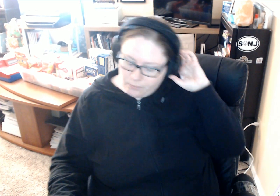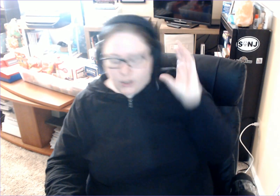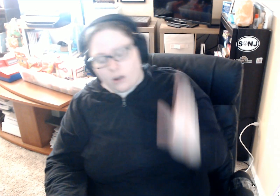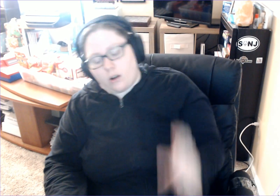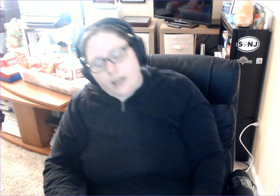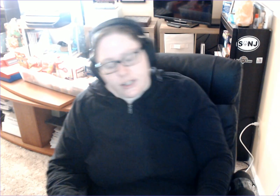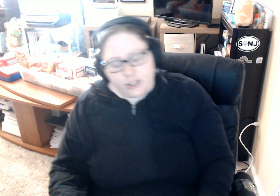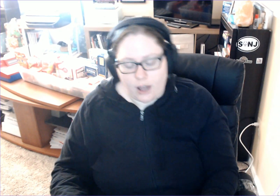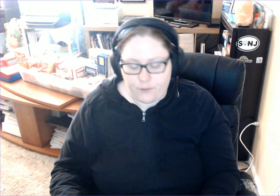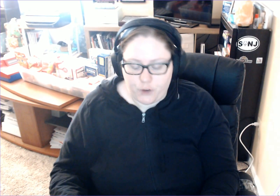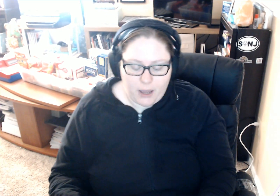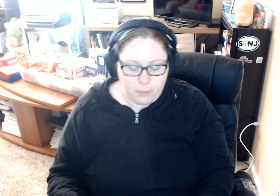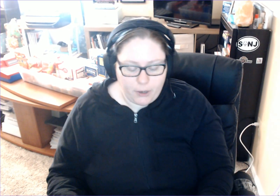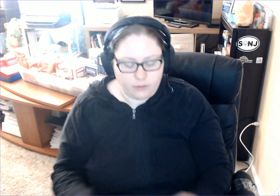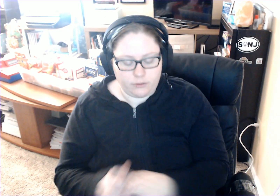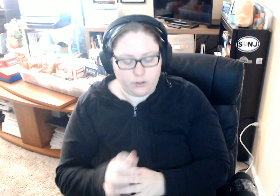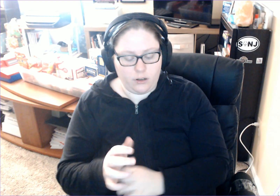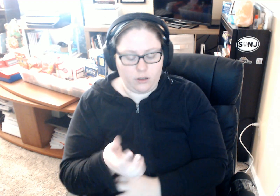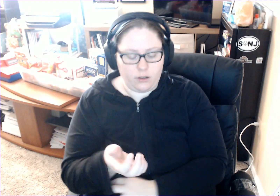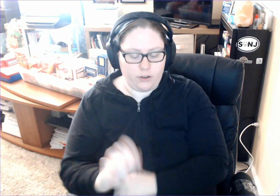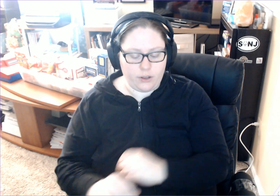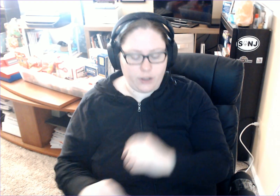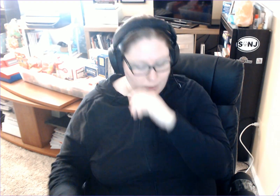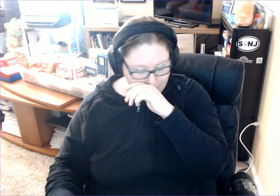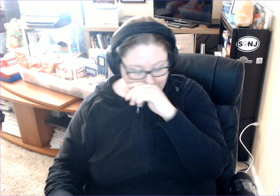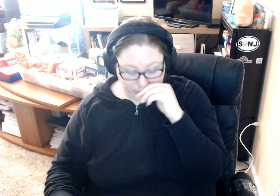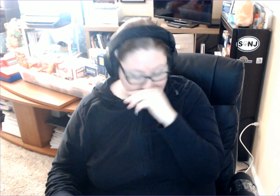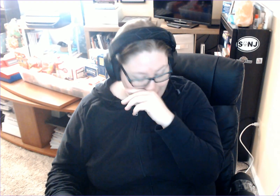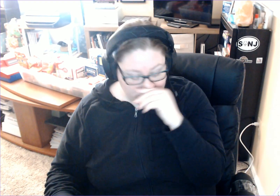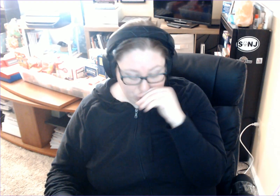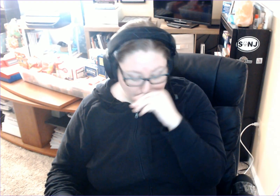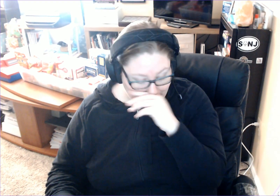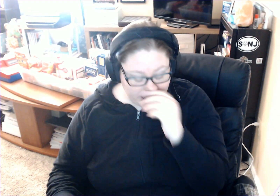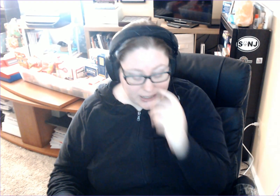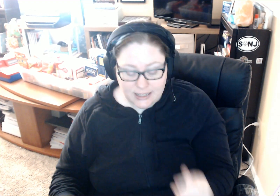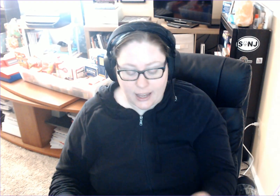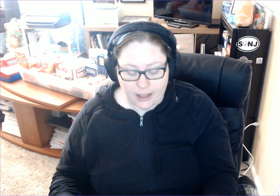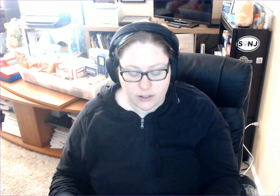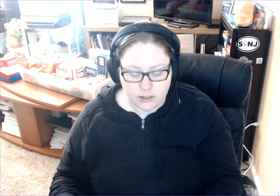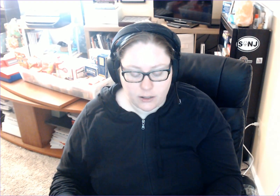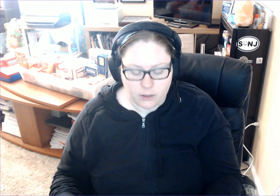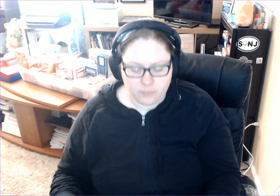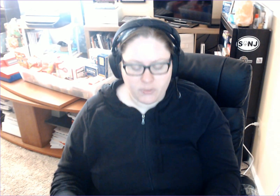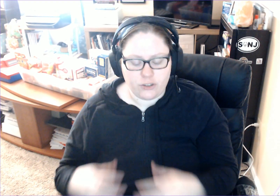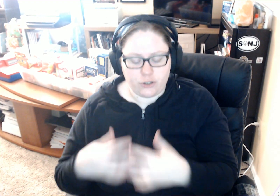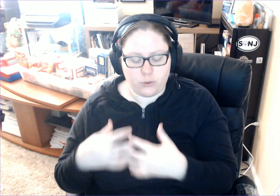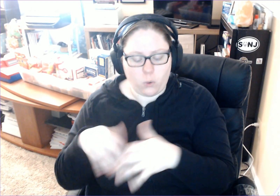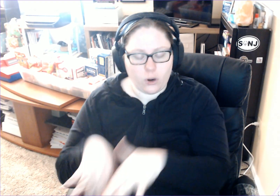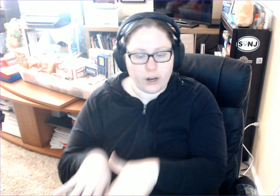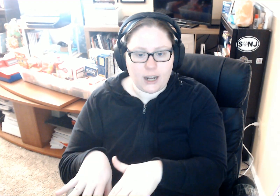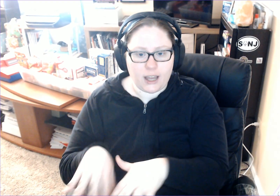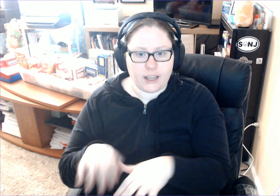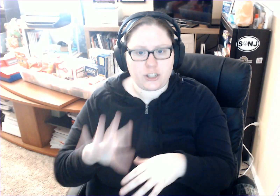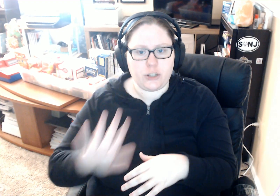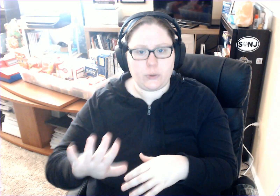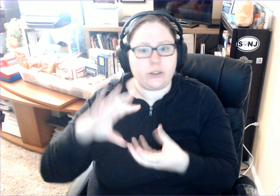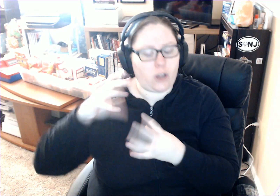Okay, do you have your paper? So let's start. It says, to organize your